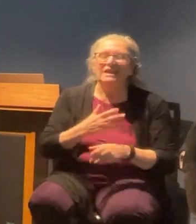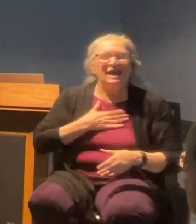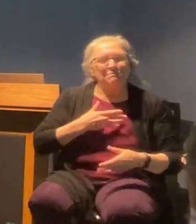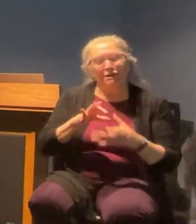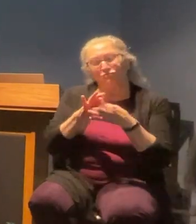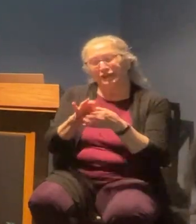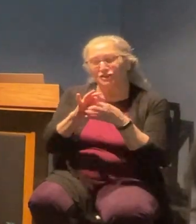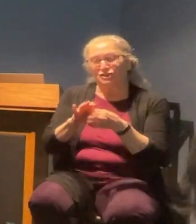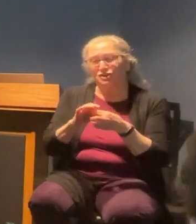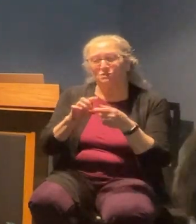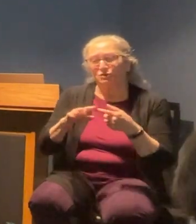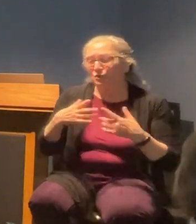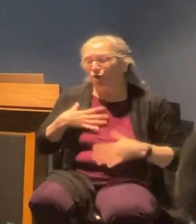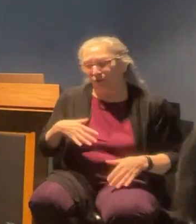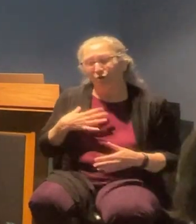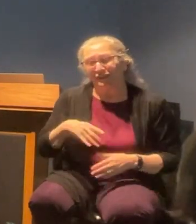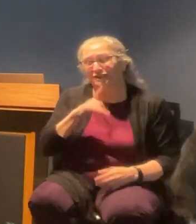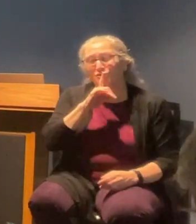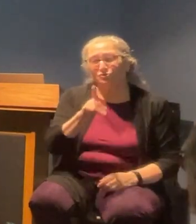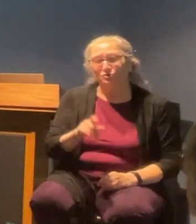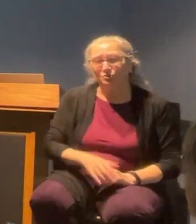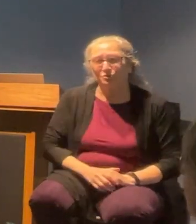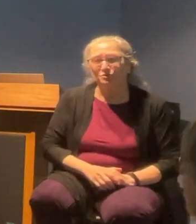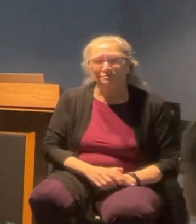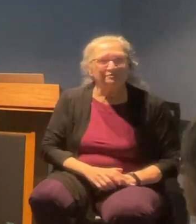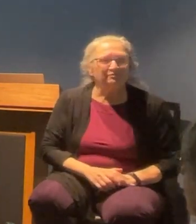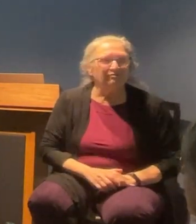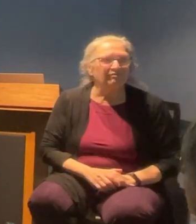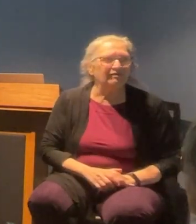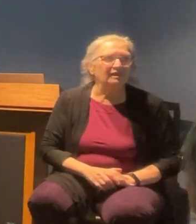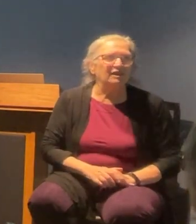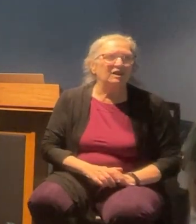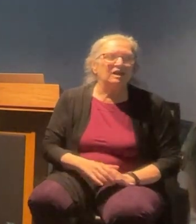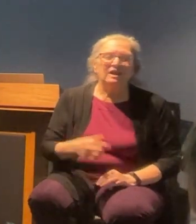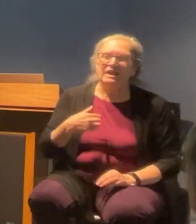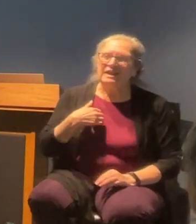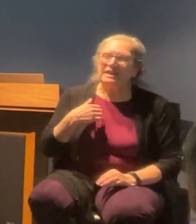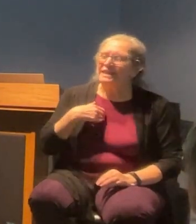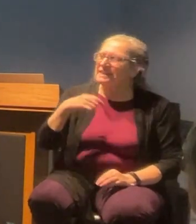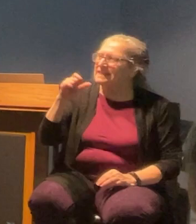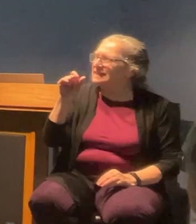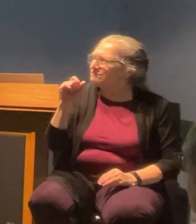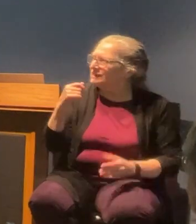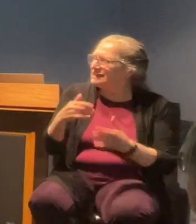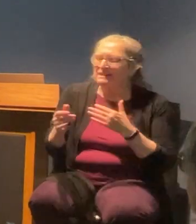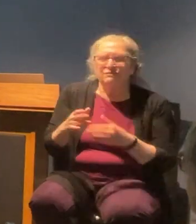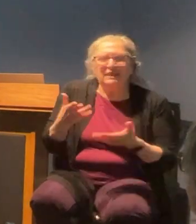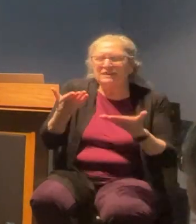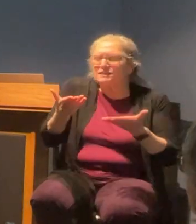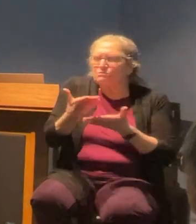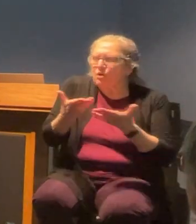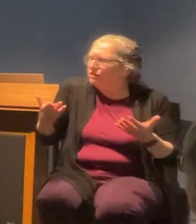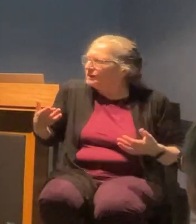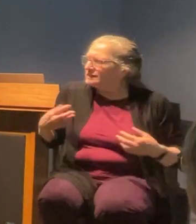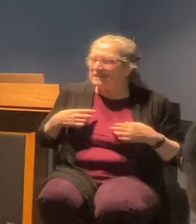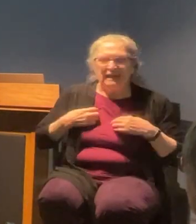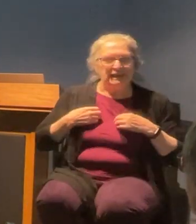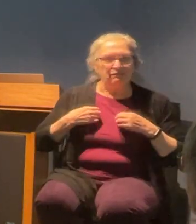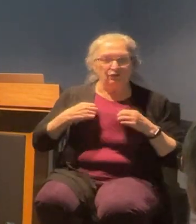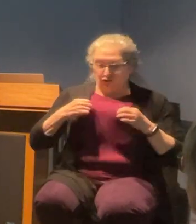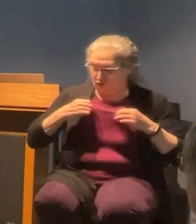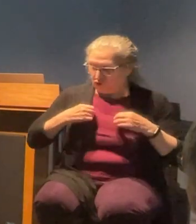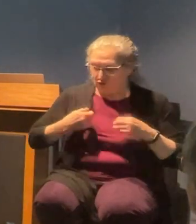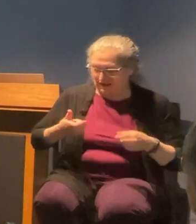relationship with my clothing. Yeah, it's even the small things like having a stain on a